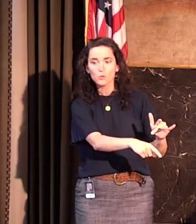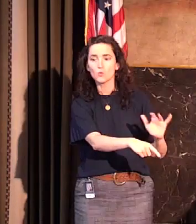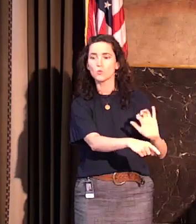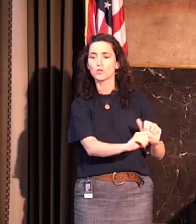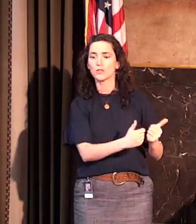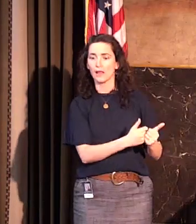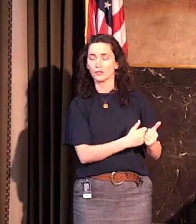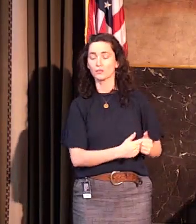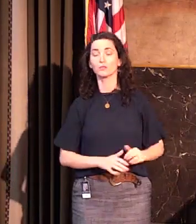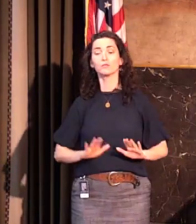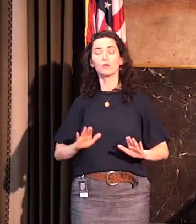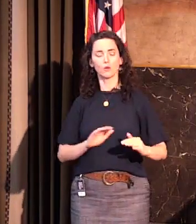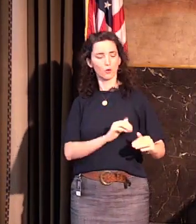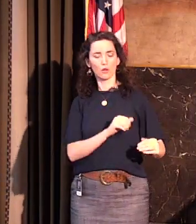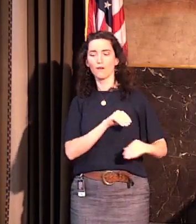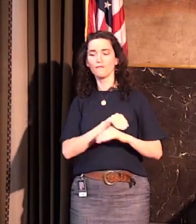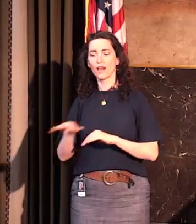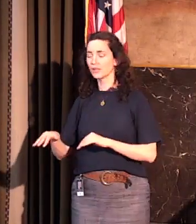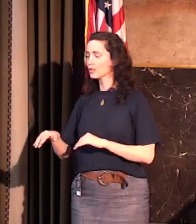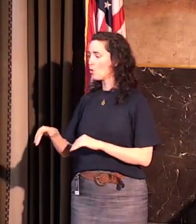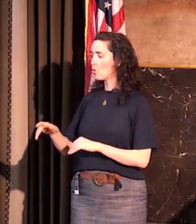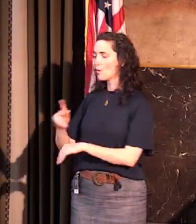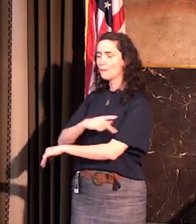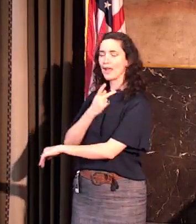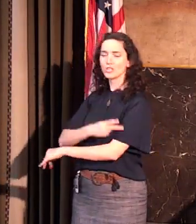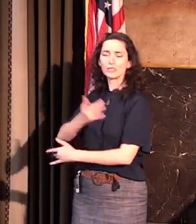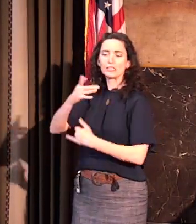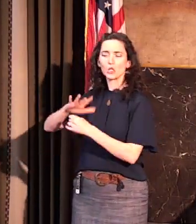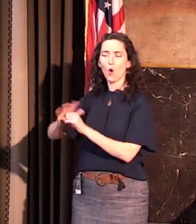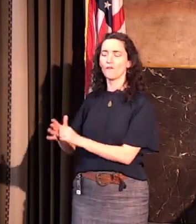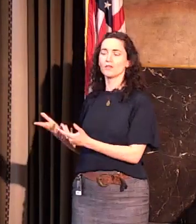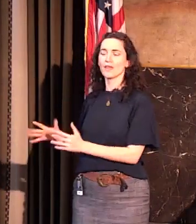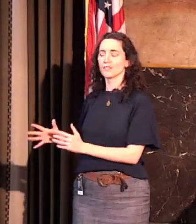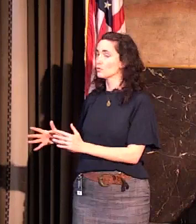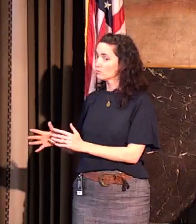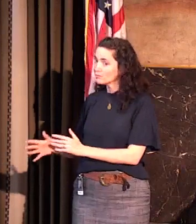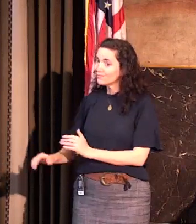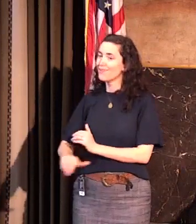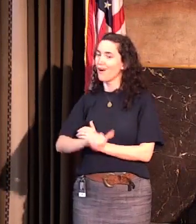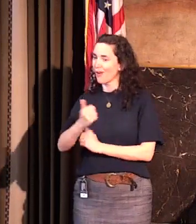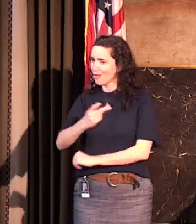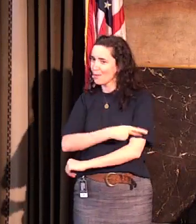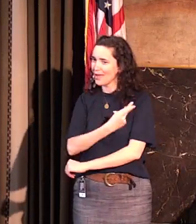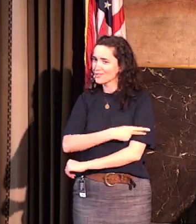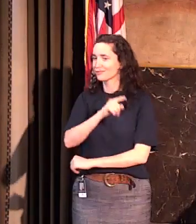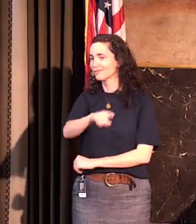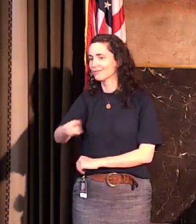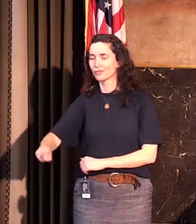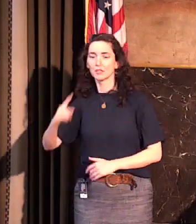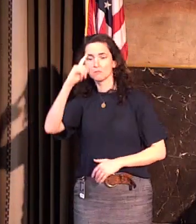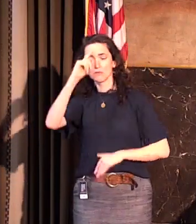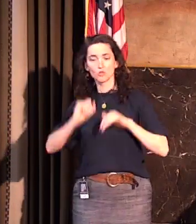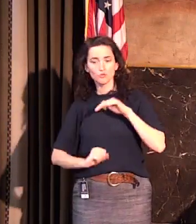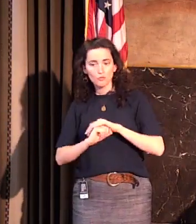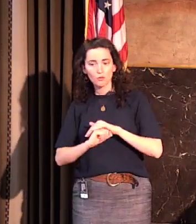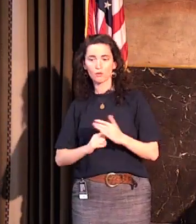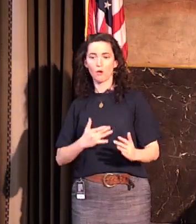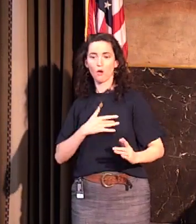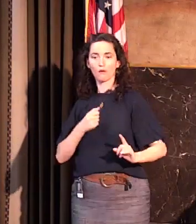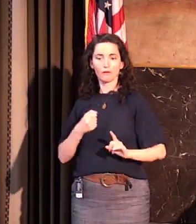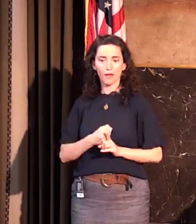show up at the hospital because of COVID. We're still going to have strokes and heart attacks